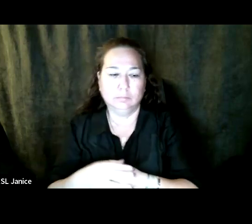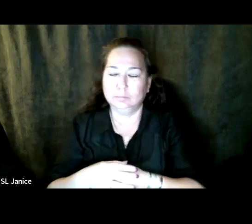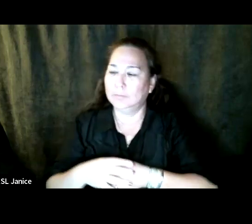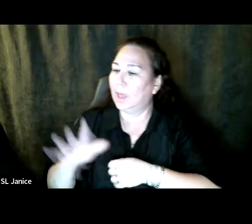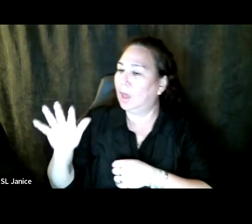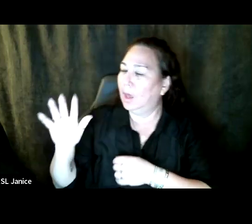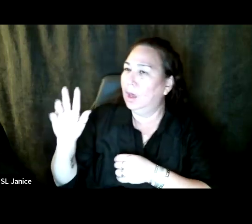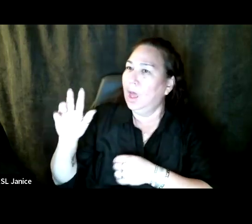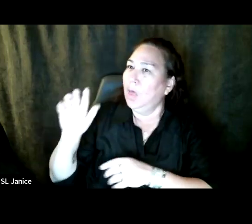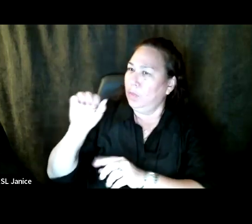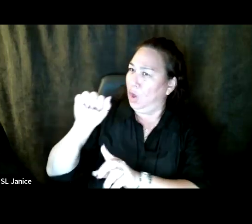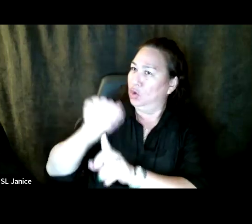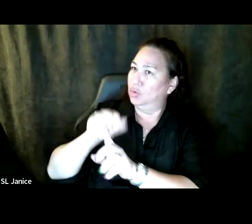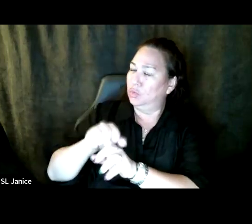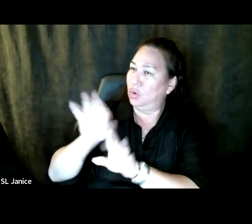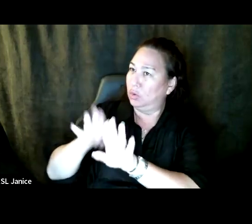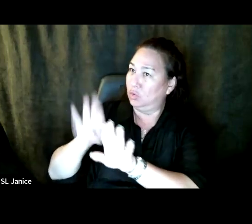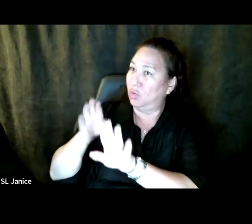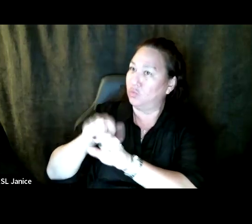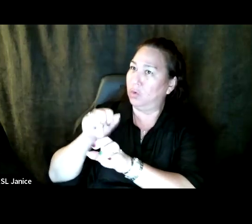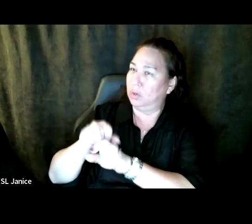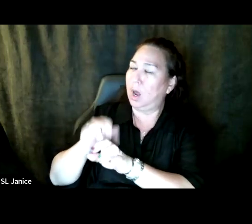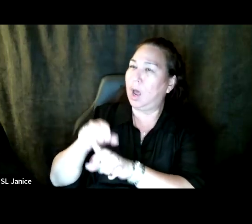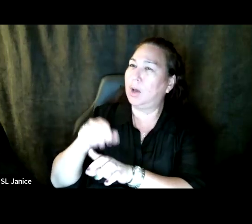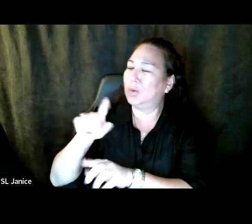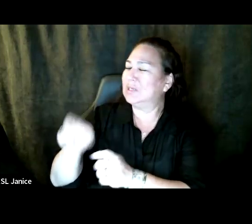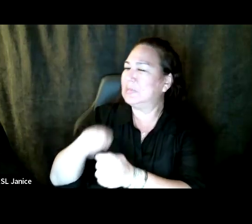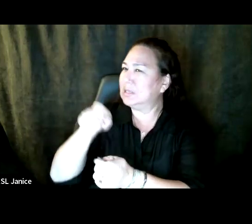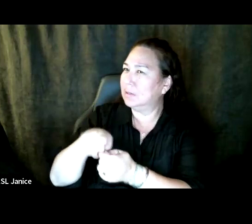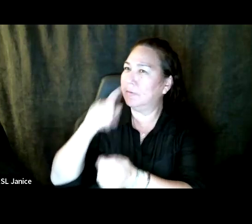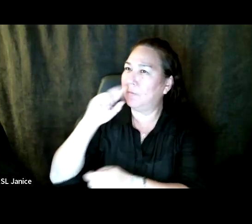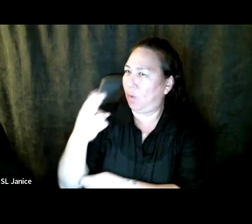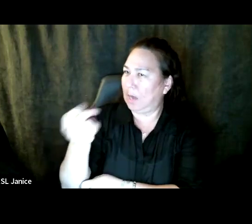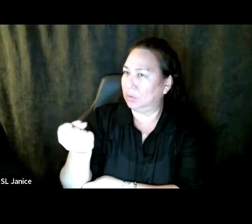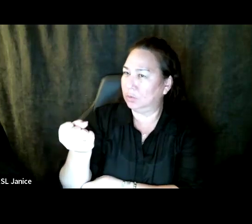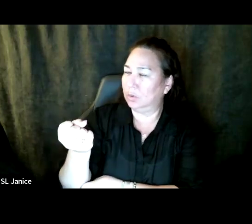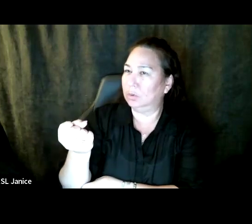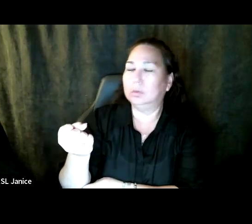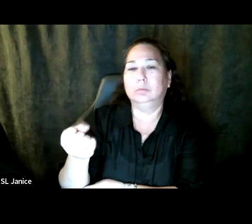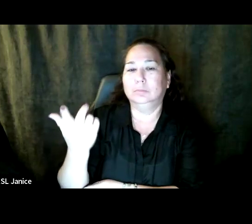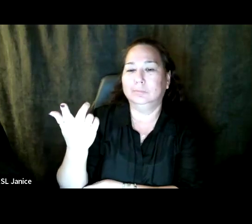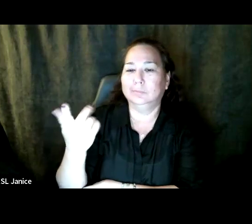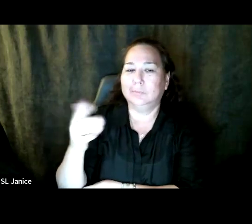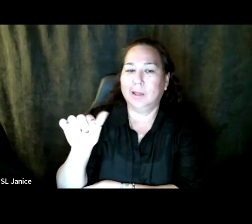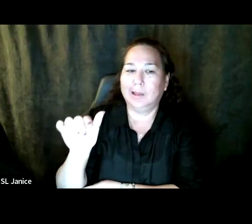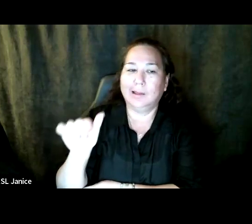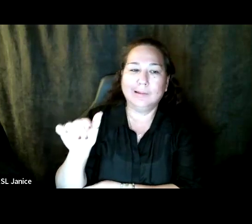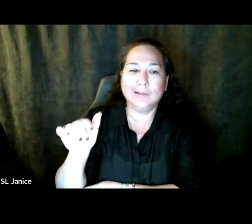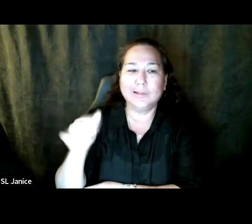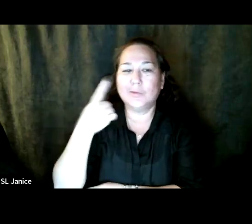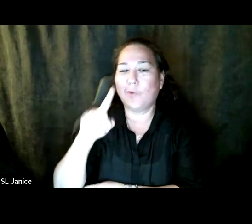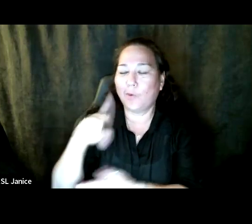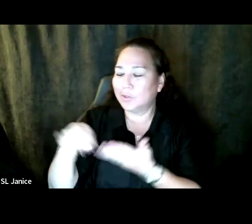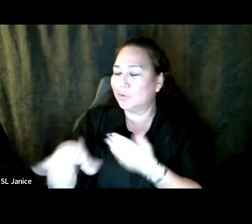but we have a very strong system when a student is a minor with attendance to, be underneath the